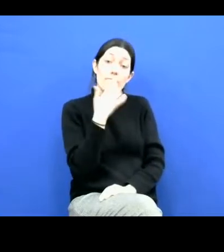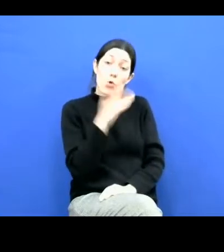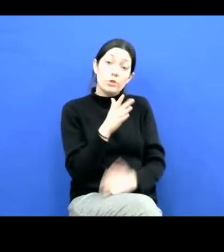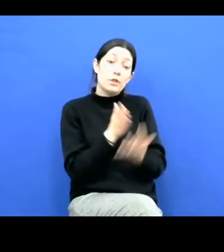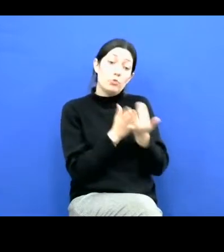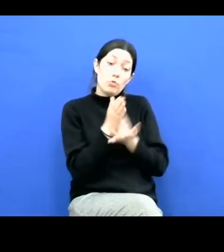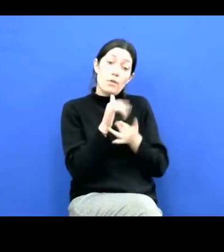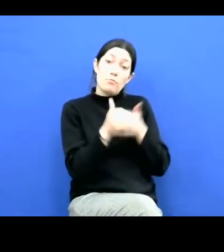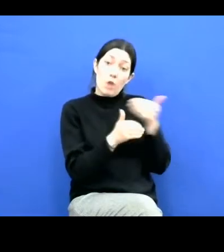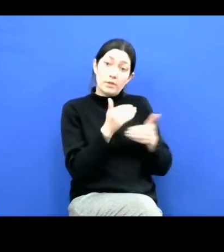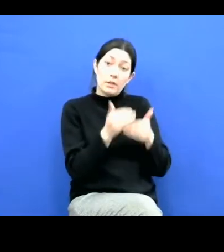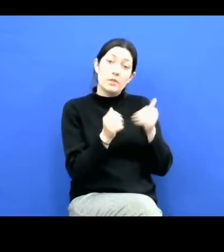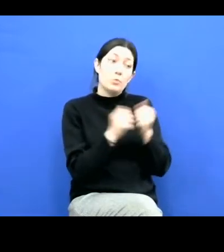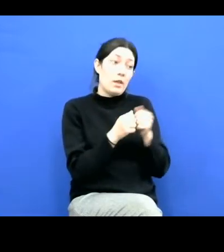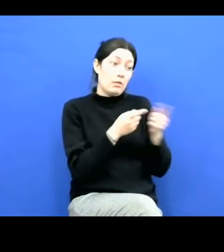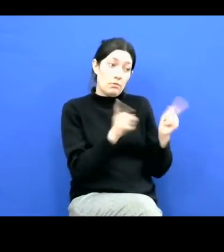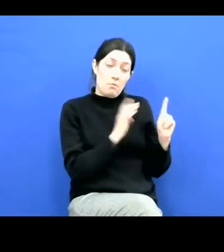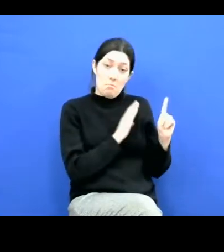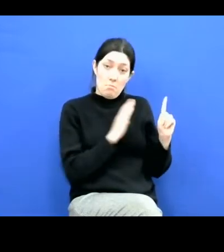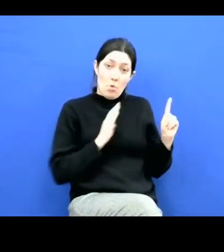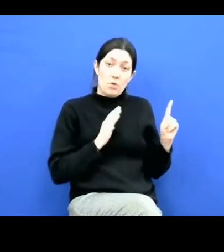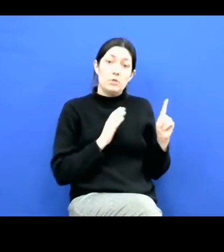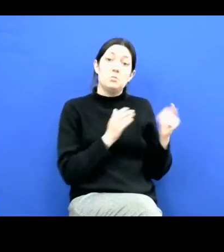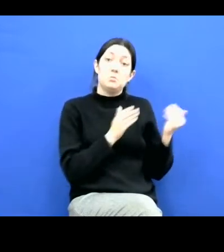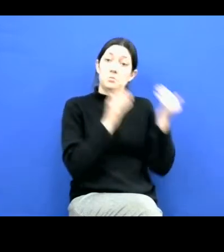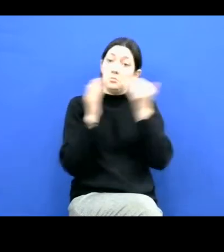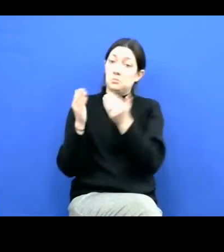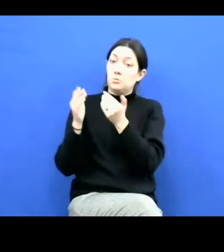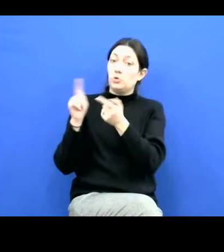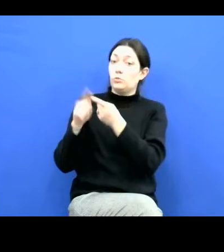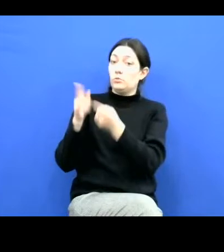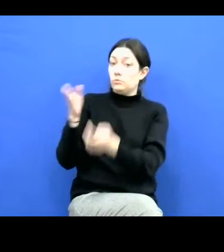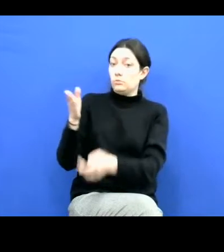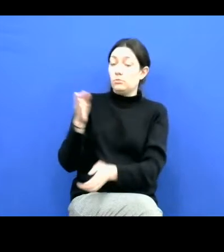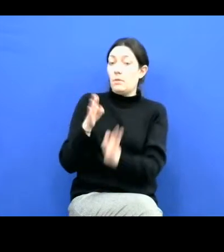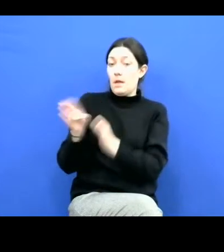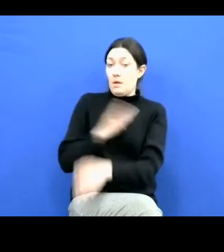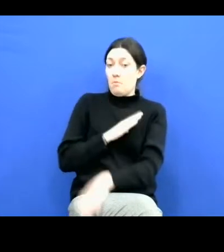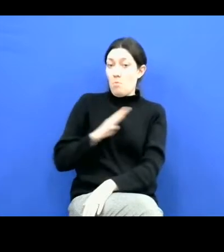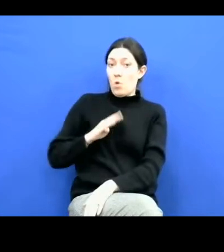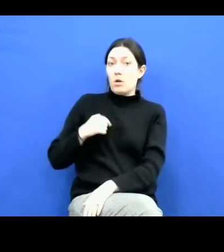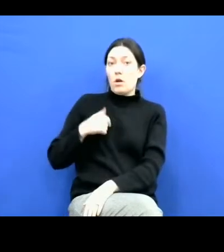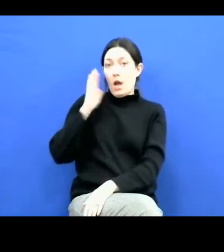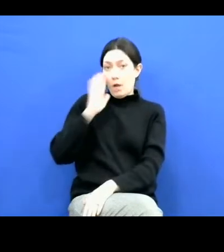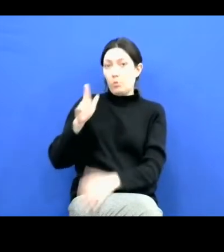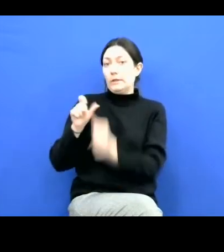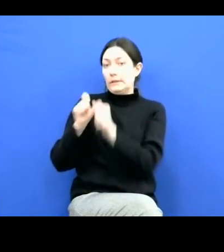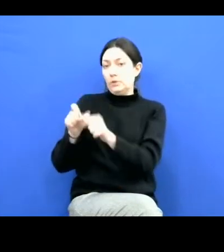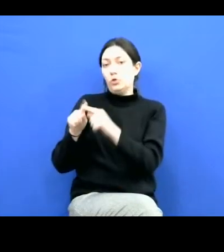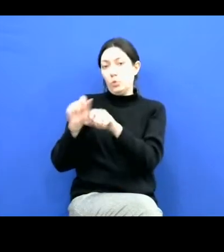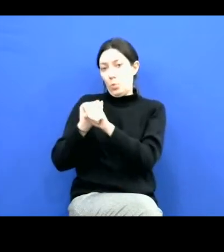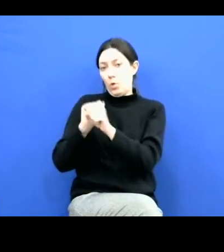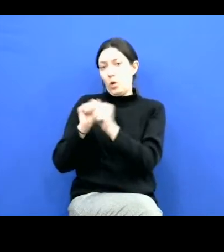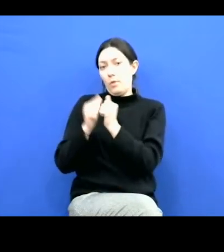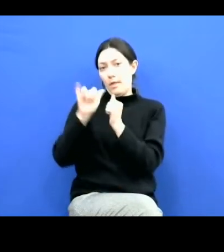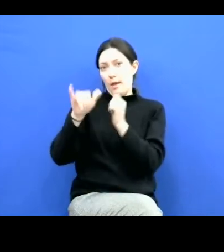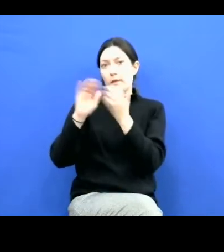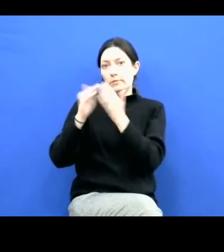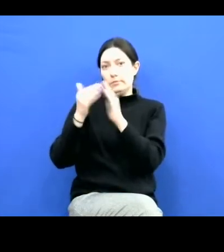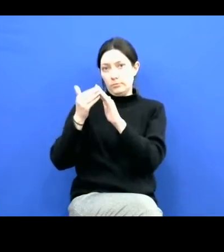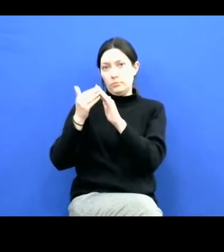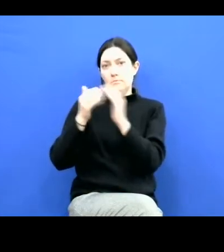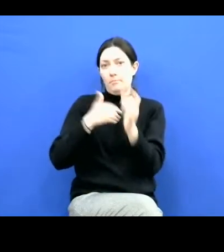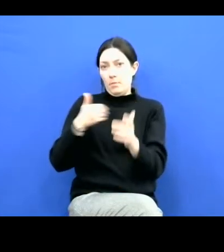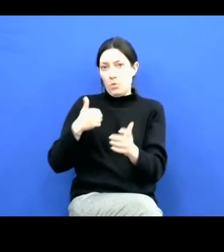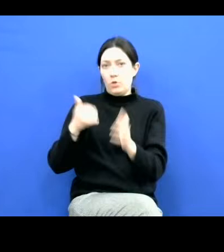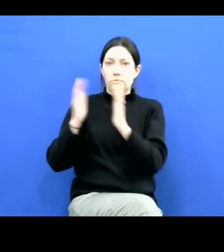process with you folks and have the ability to go to the planning board, I will continue to work with Mr. Berardi as he allows me to, hopefully have a better dialogue in the future.